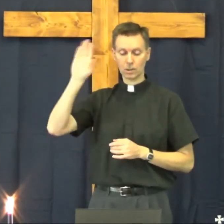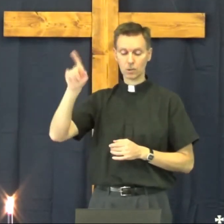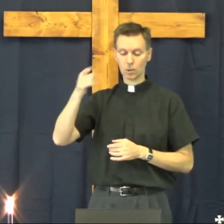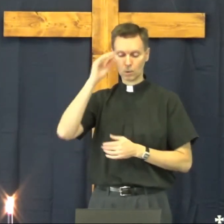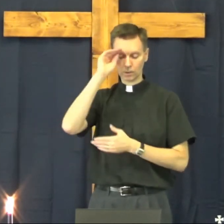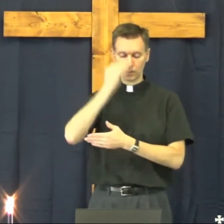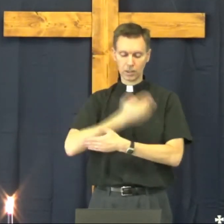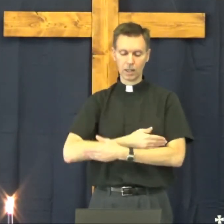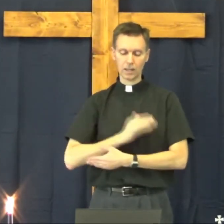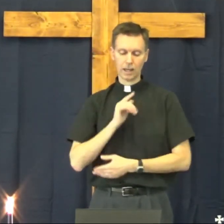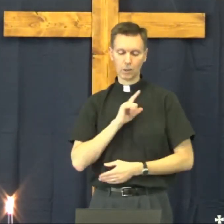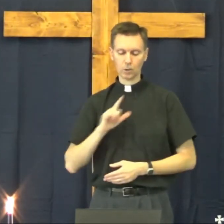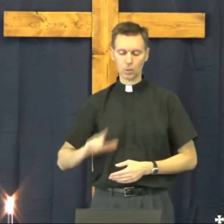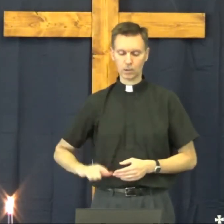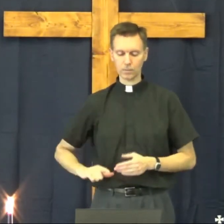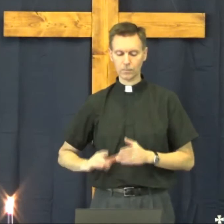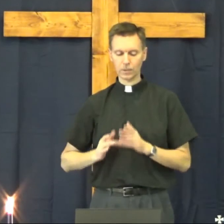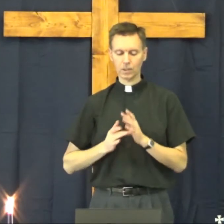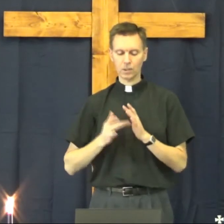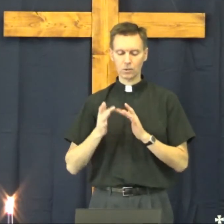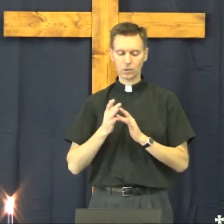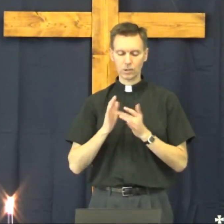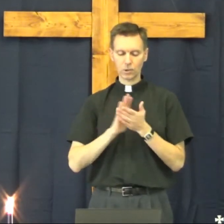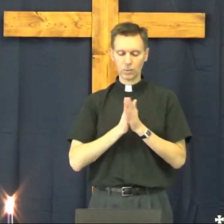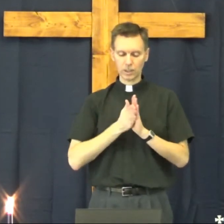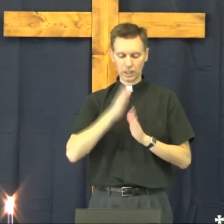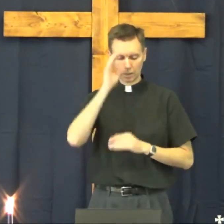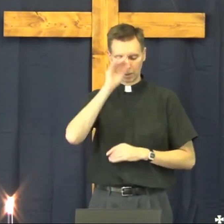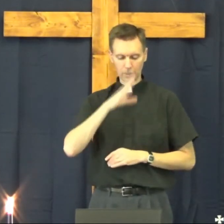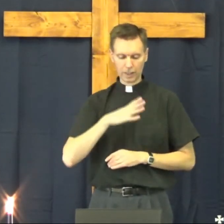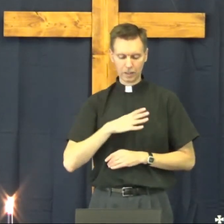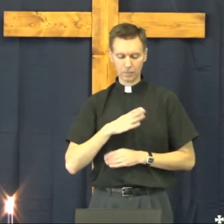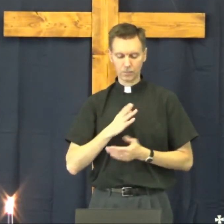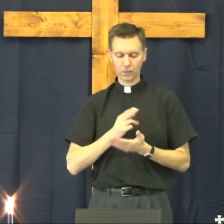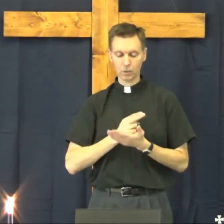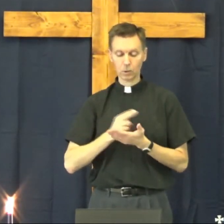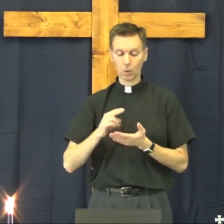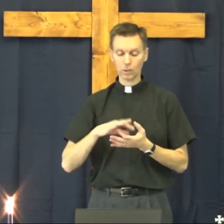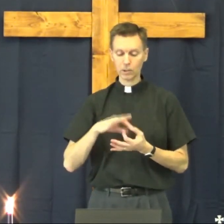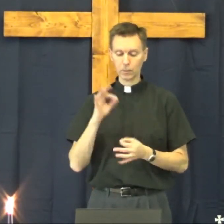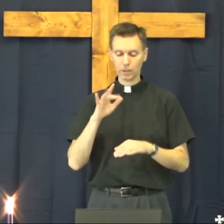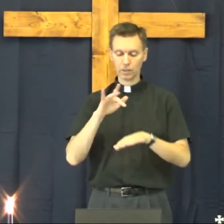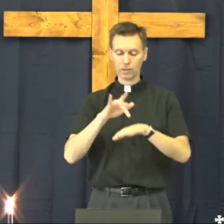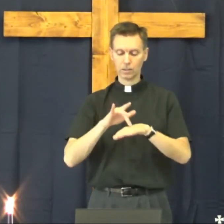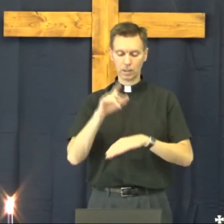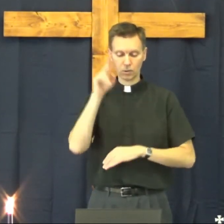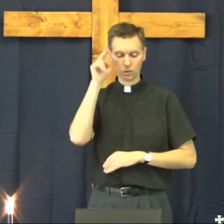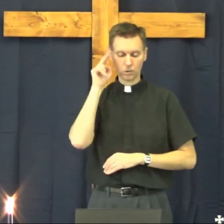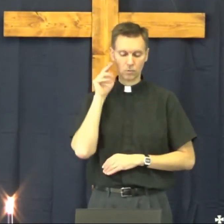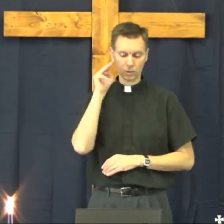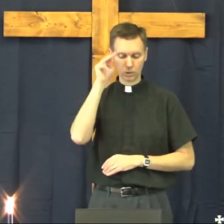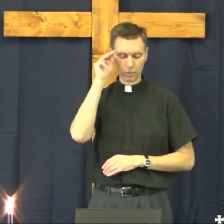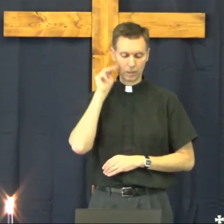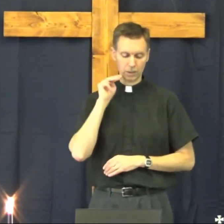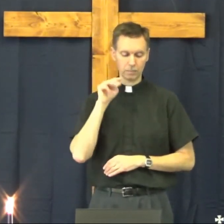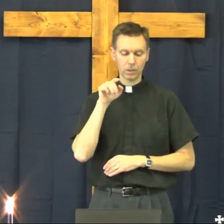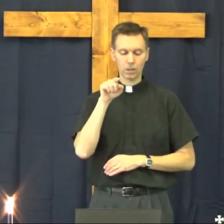his only Son, our Lord. Jesus became a man. The Holy Spirit touched the Virgin Mary.